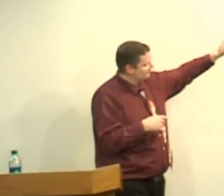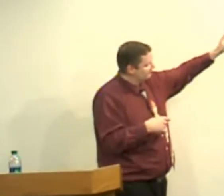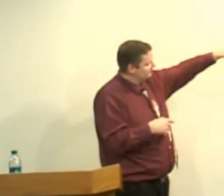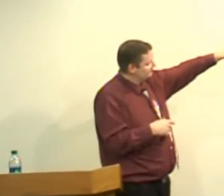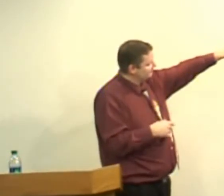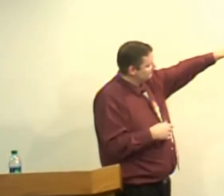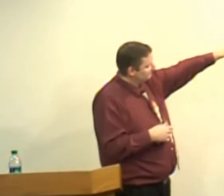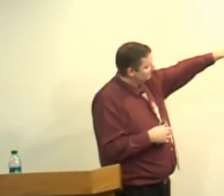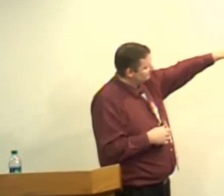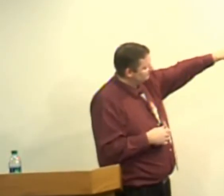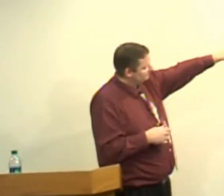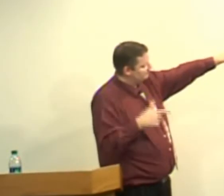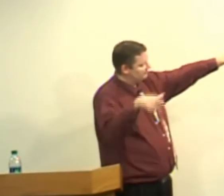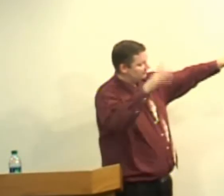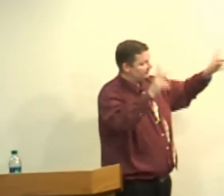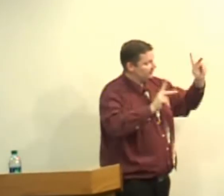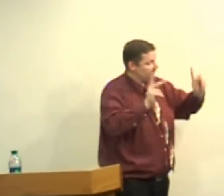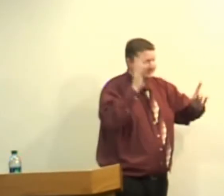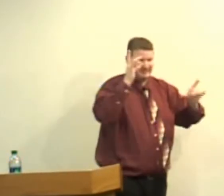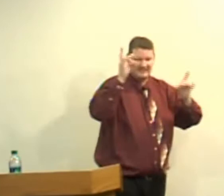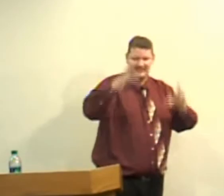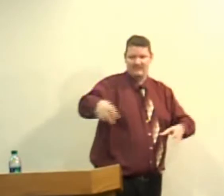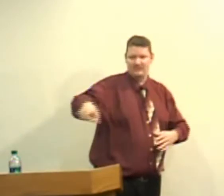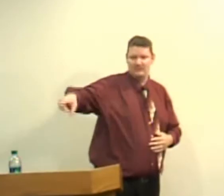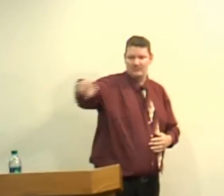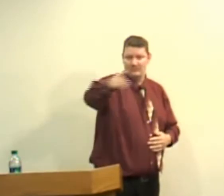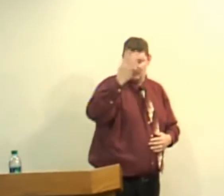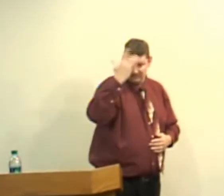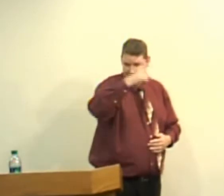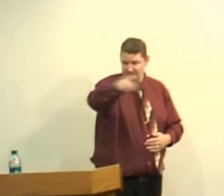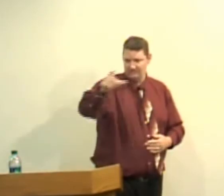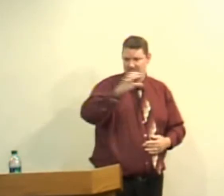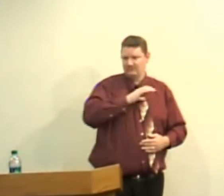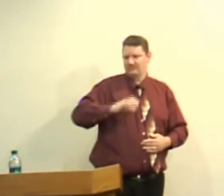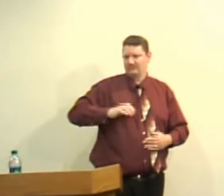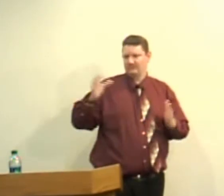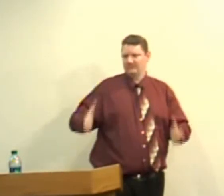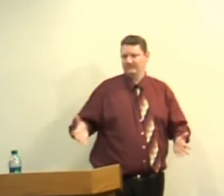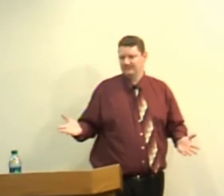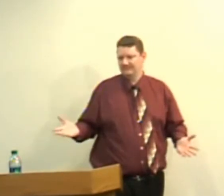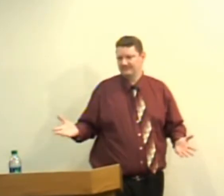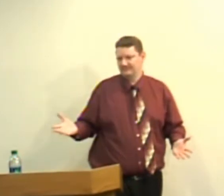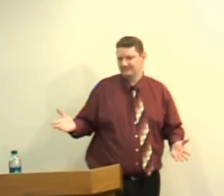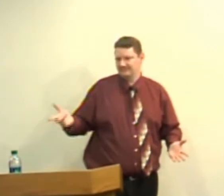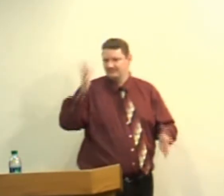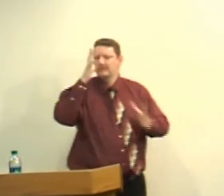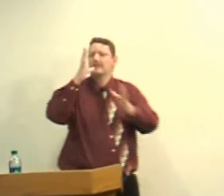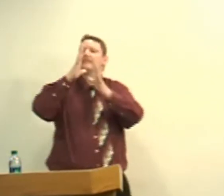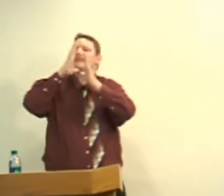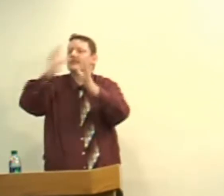says here, they malign you. So when we look to the second list, it says, that the people that are, they are surprised.